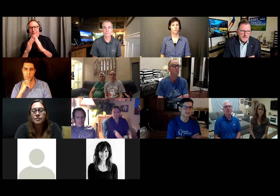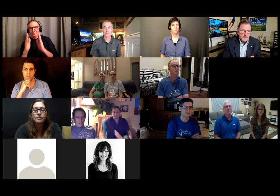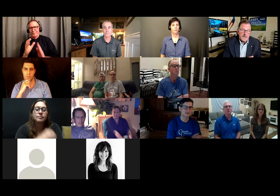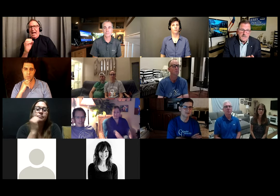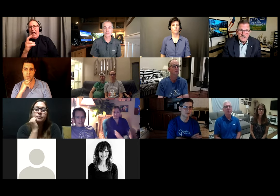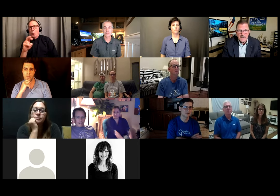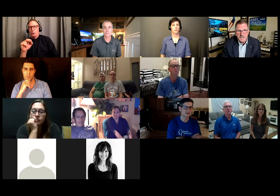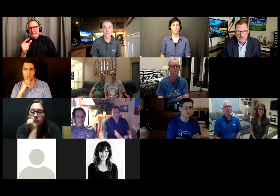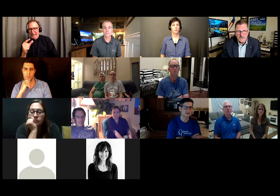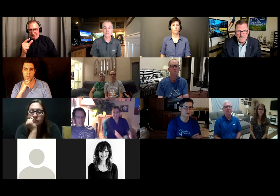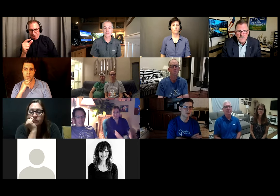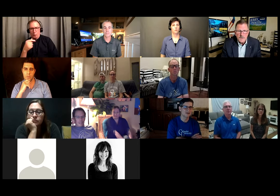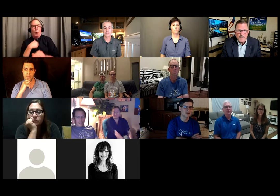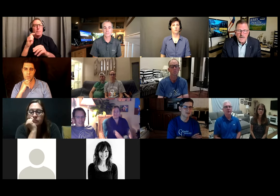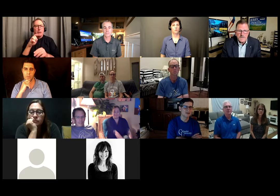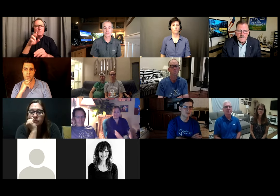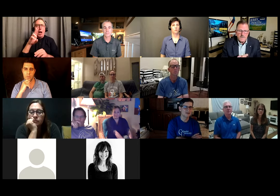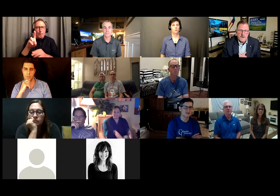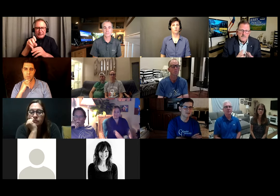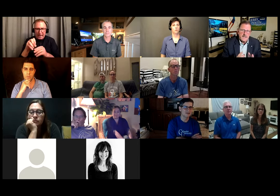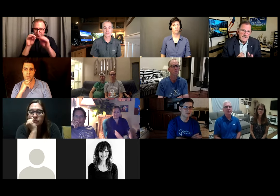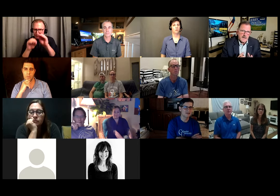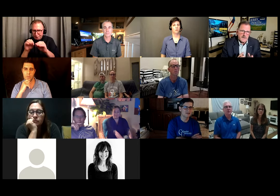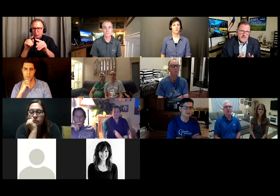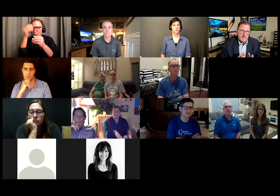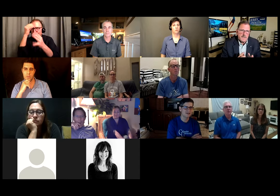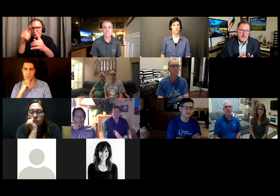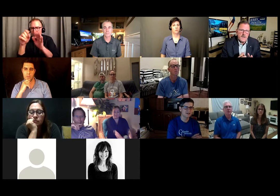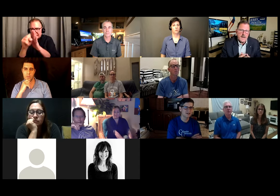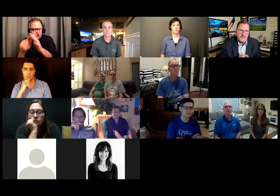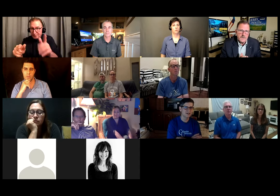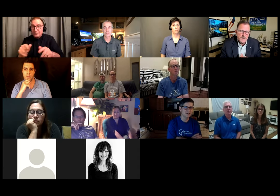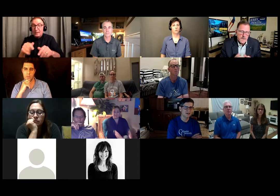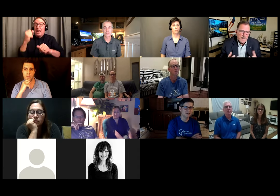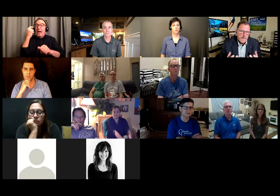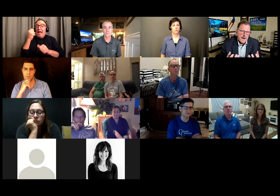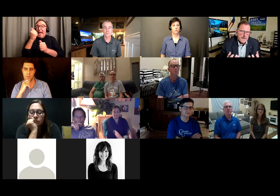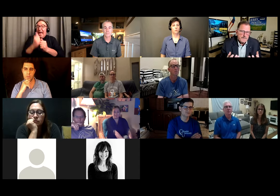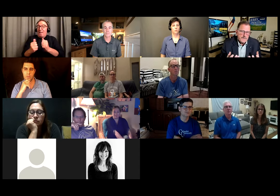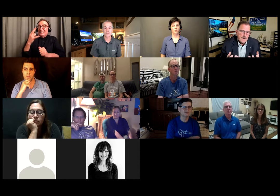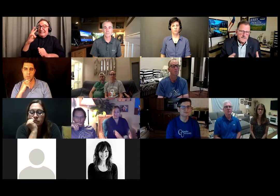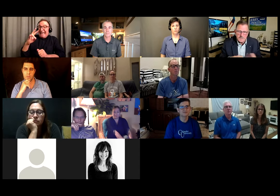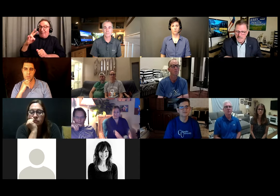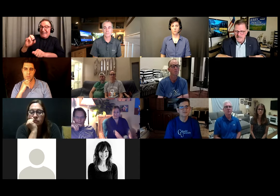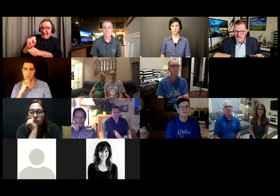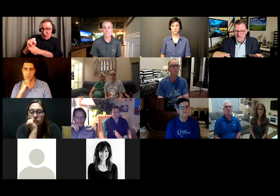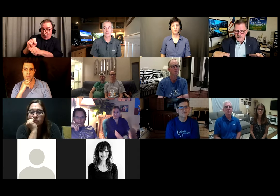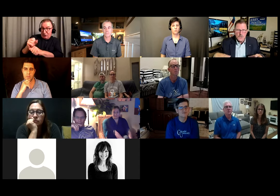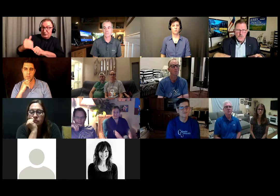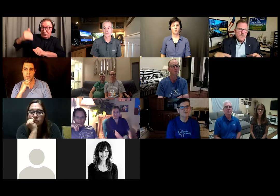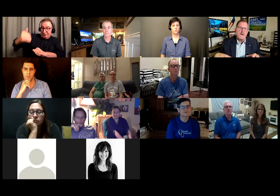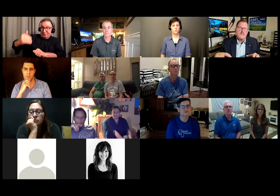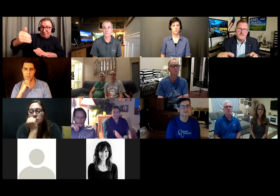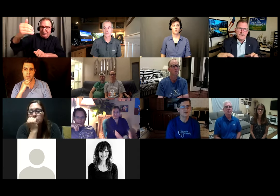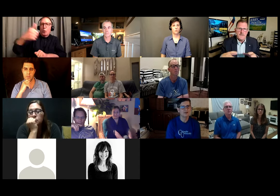certified. But every 7 years, we have to update this housing element, and we have to assimilate the